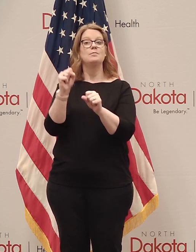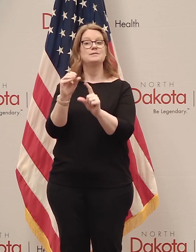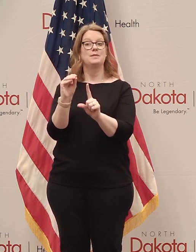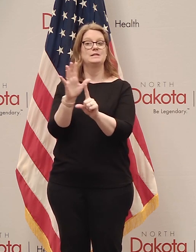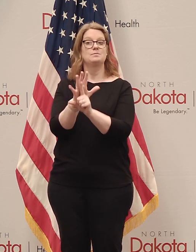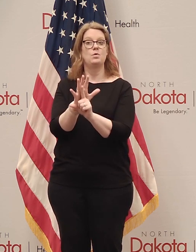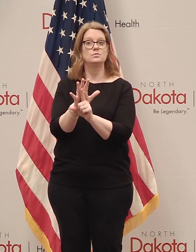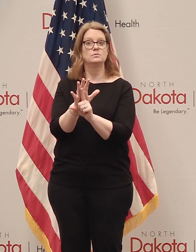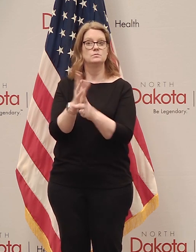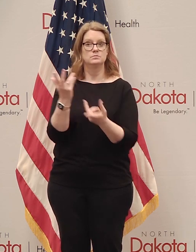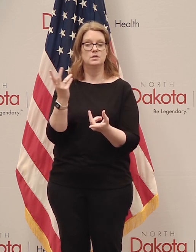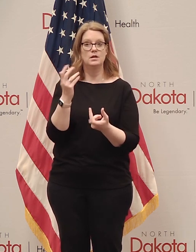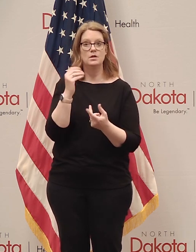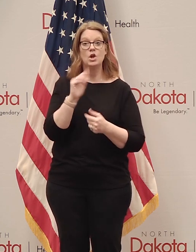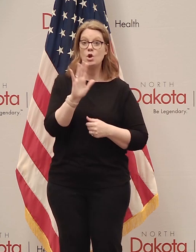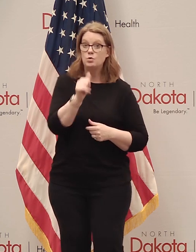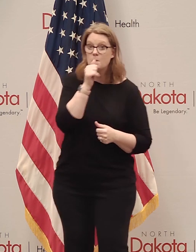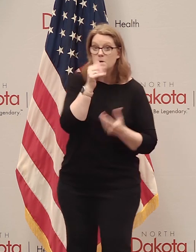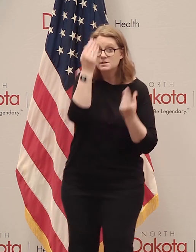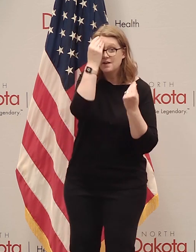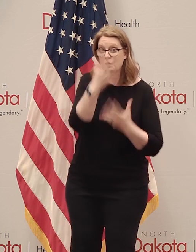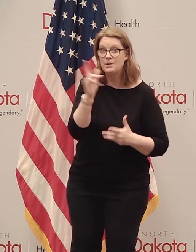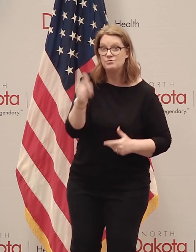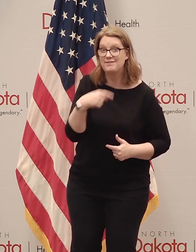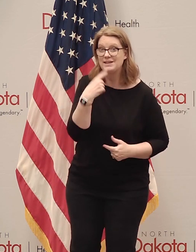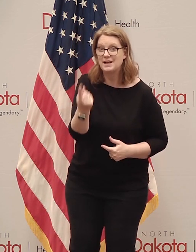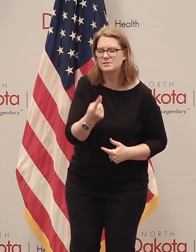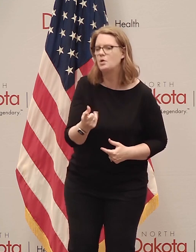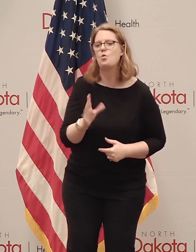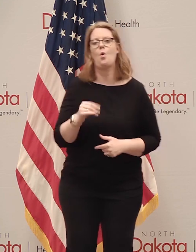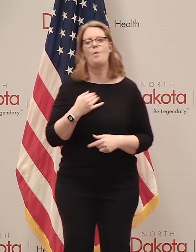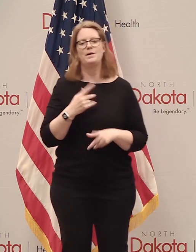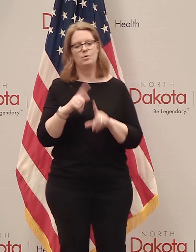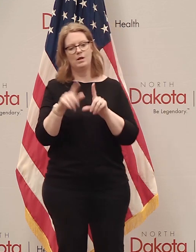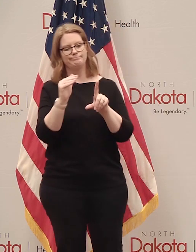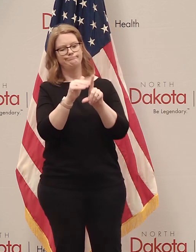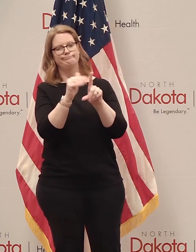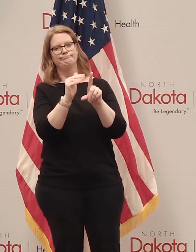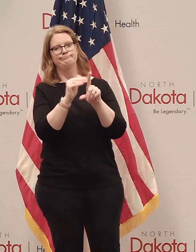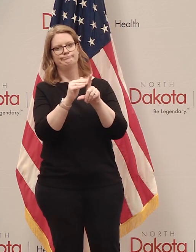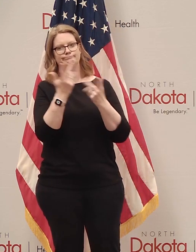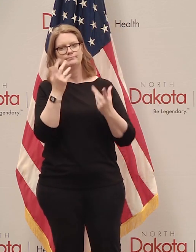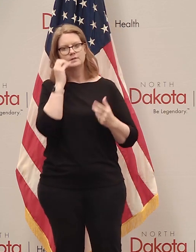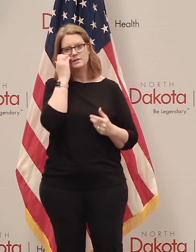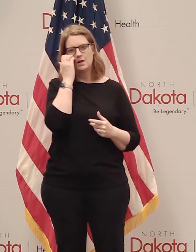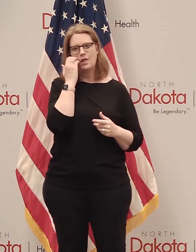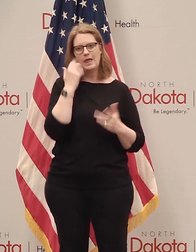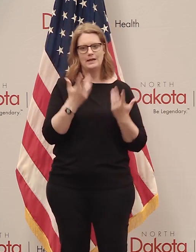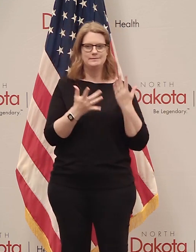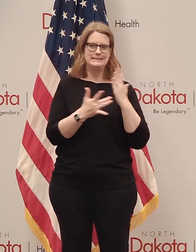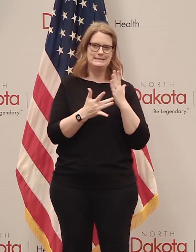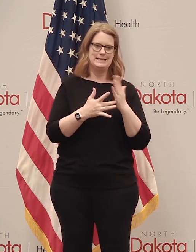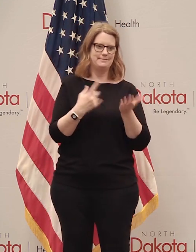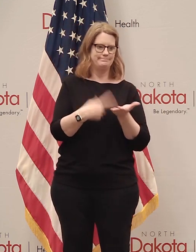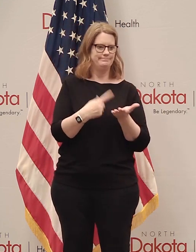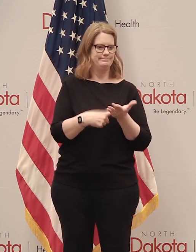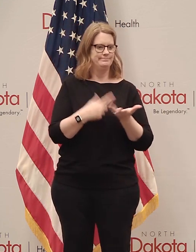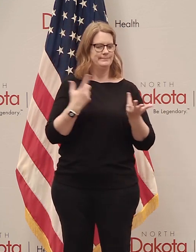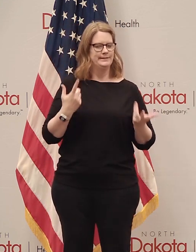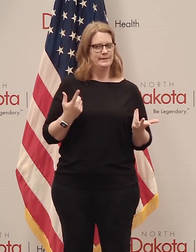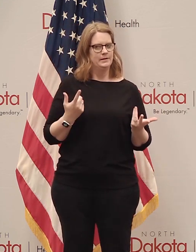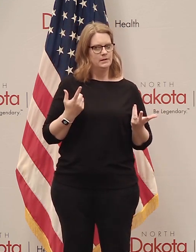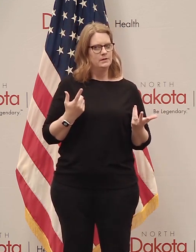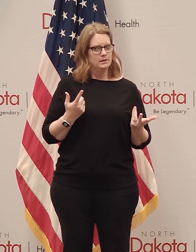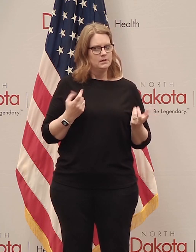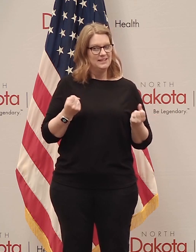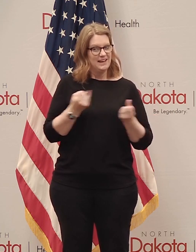without you giving up any of your personal information. So thank you for sitting through that tech briefing about the